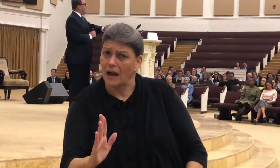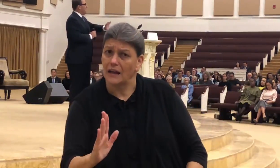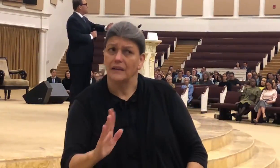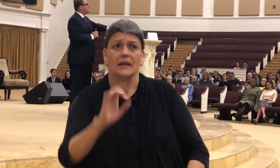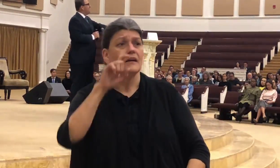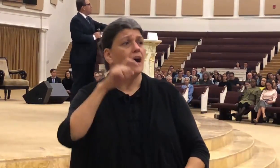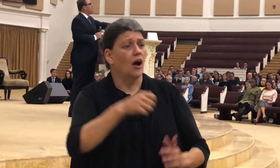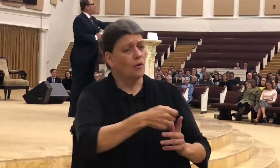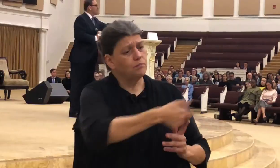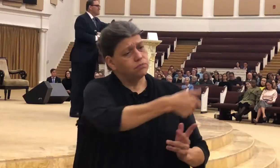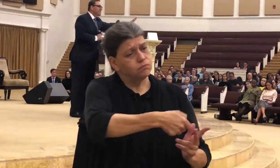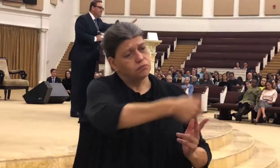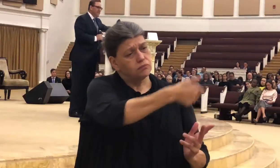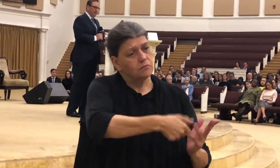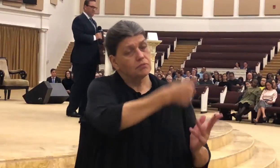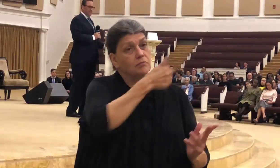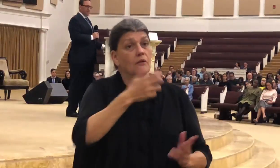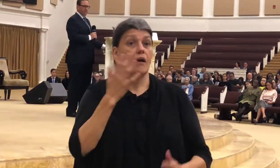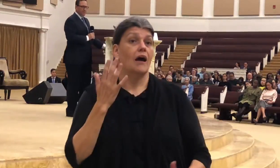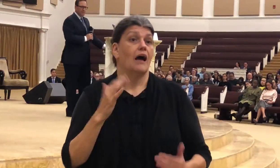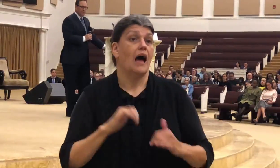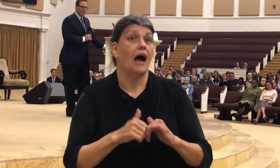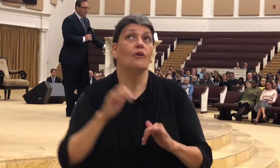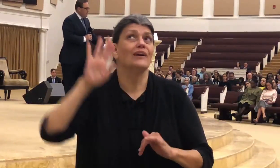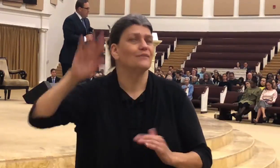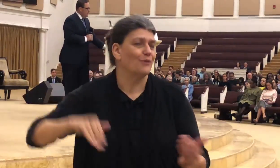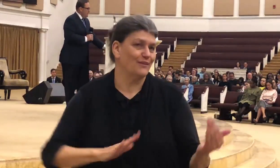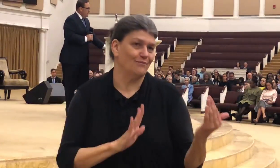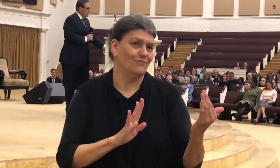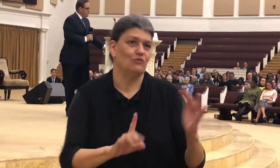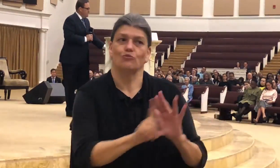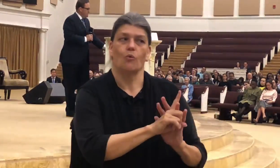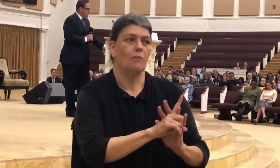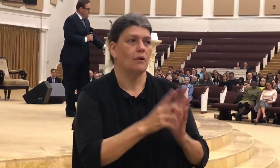removed by his very presence itself.